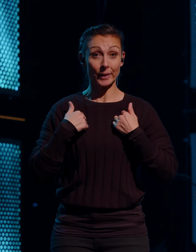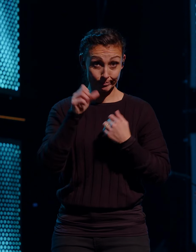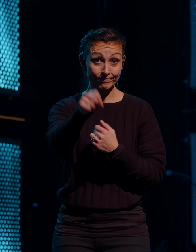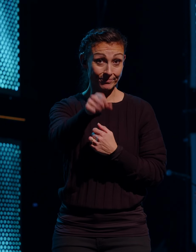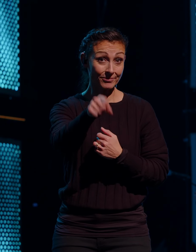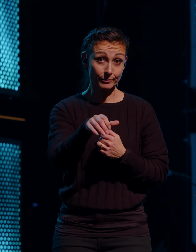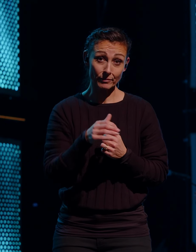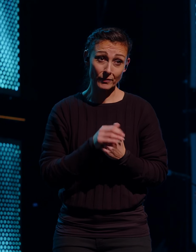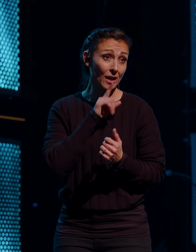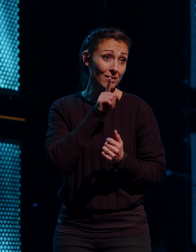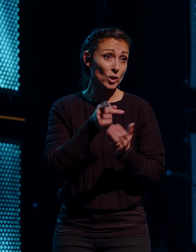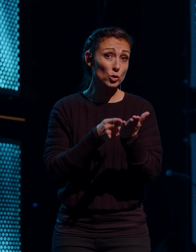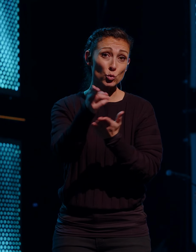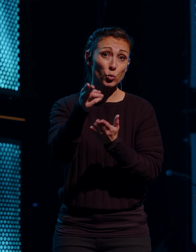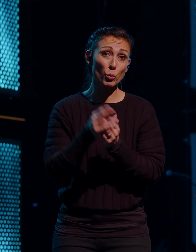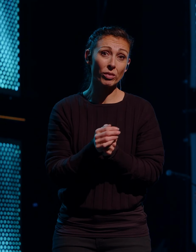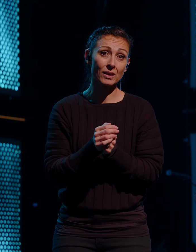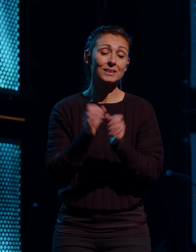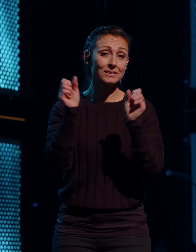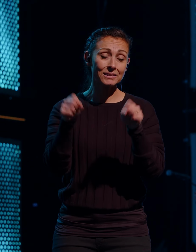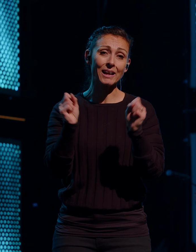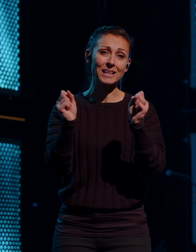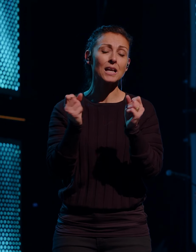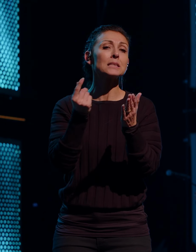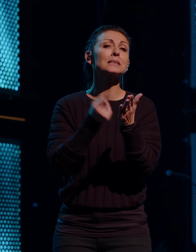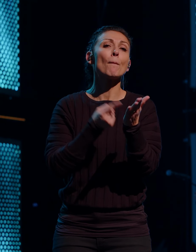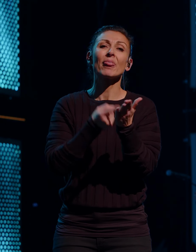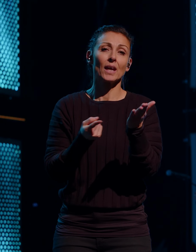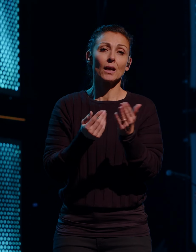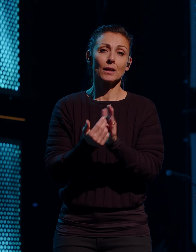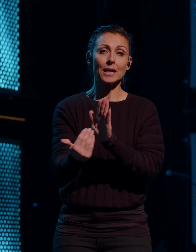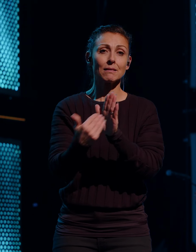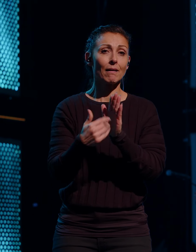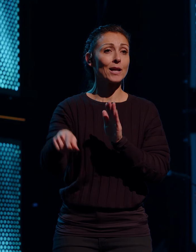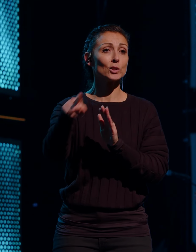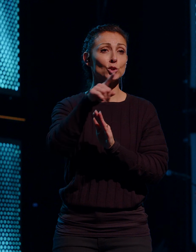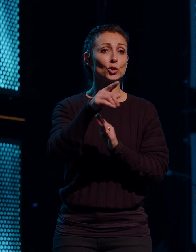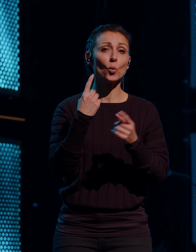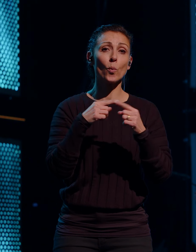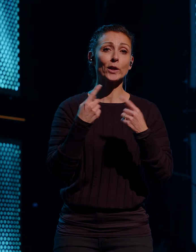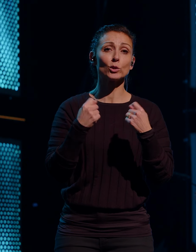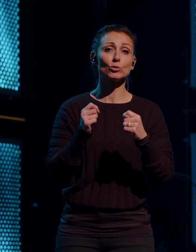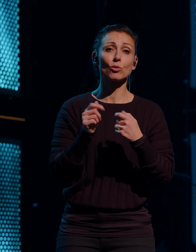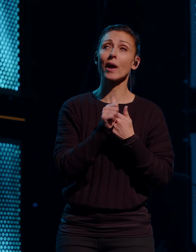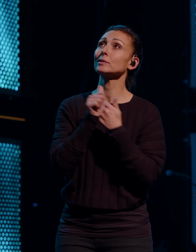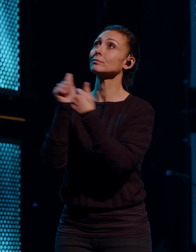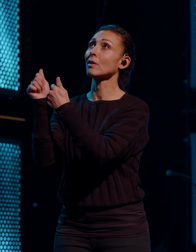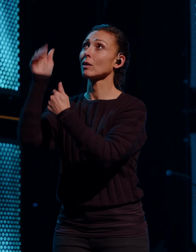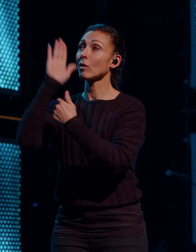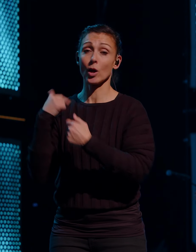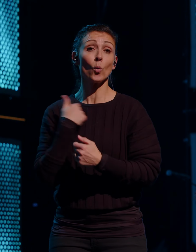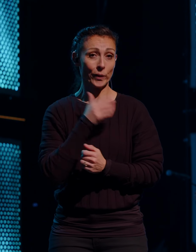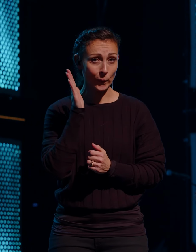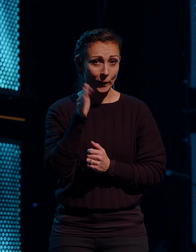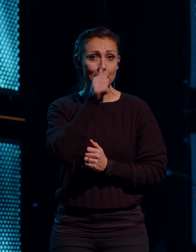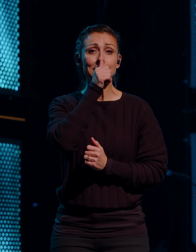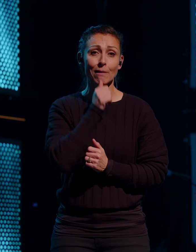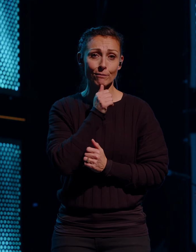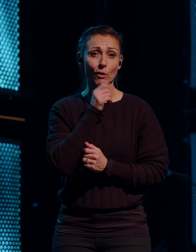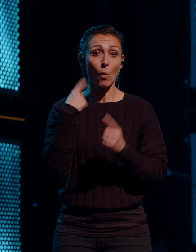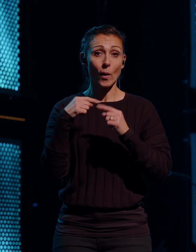That's why it's hard. It is hard. We'll suffer at times. We'll suffer in doing the things that God has called us to